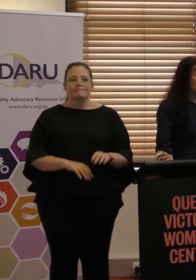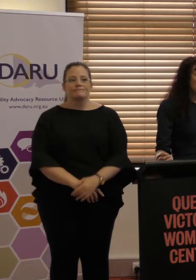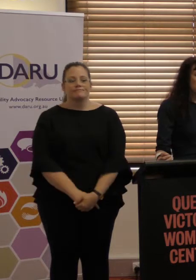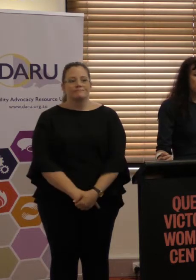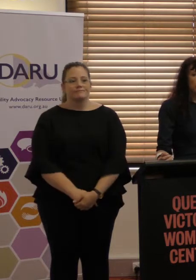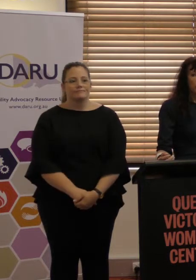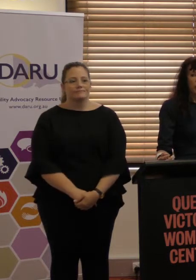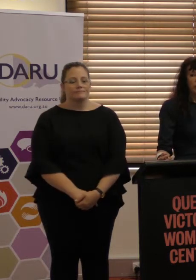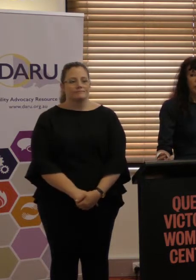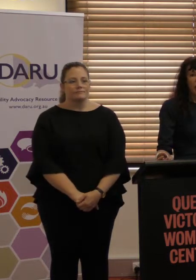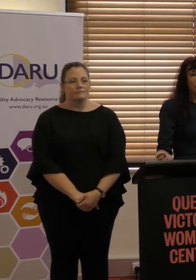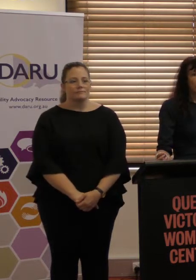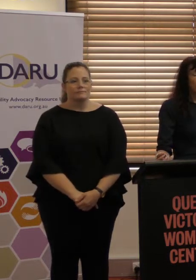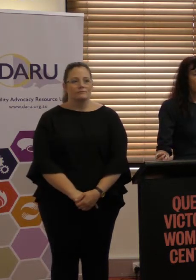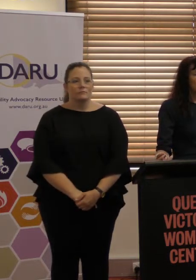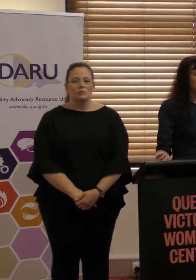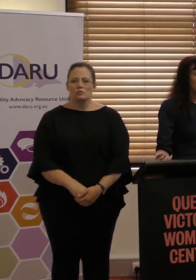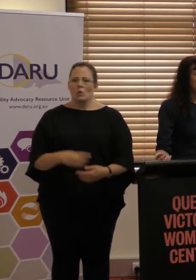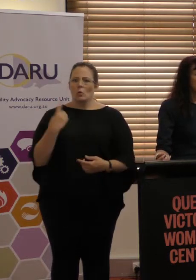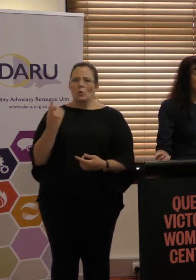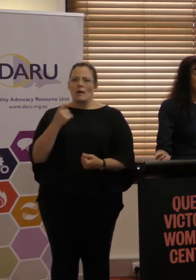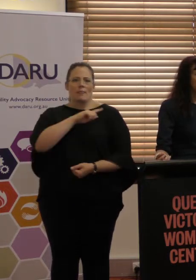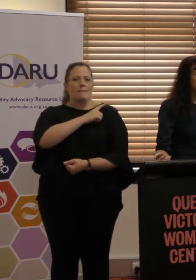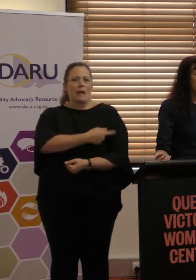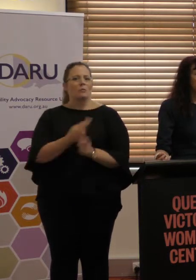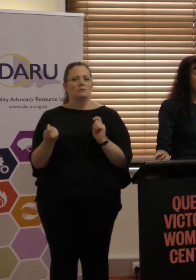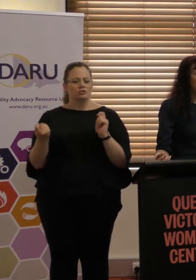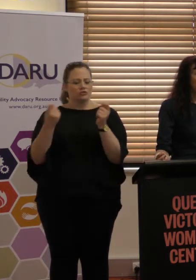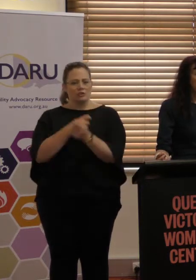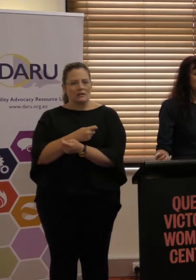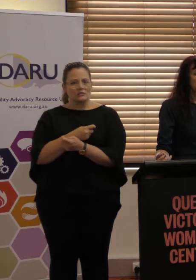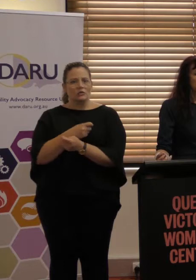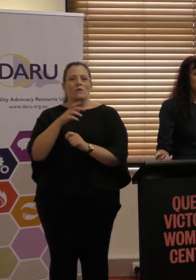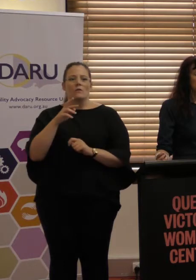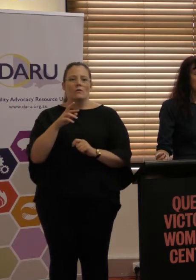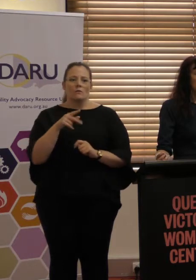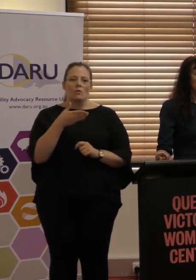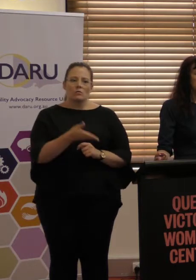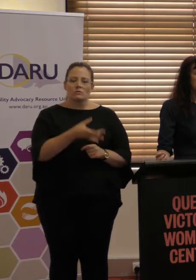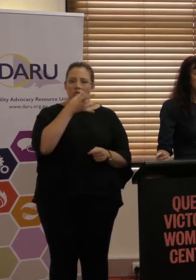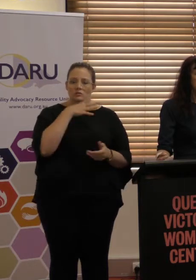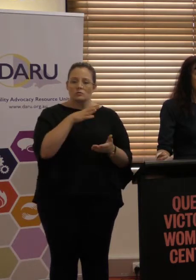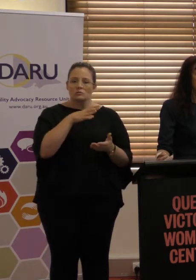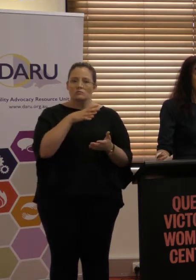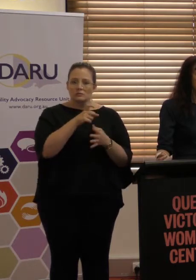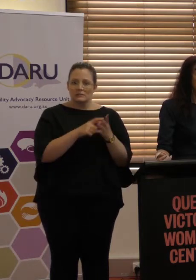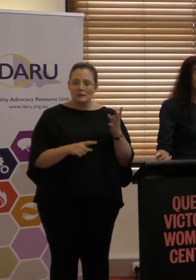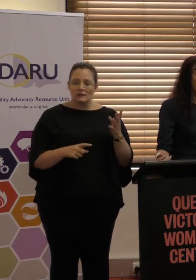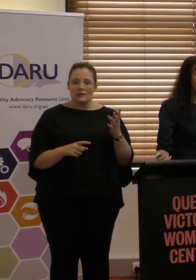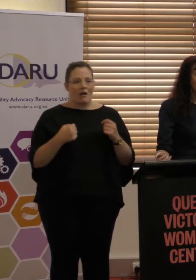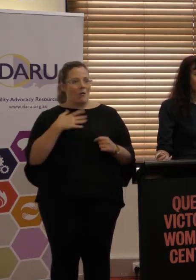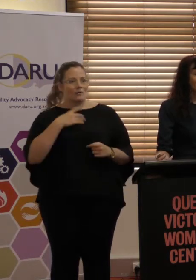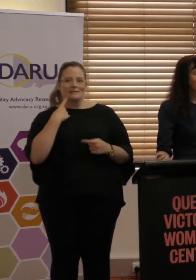And so in terms of who has the power to change things for kids with disabilities, I'd like to be able to say it's